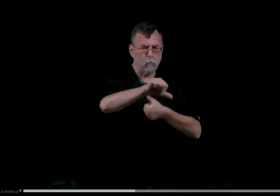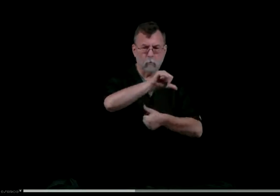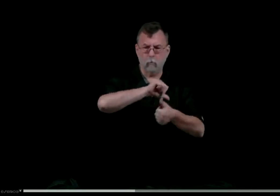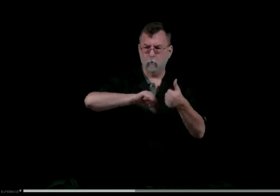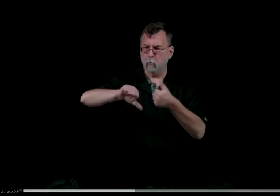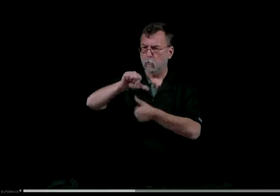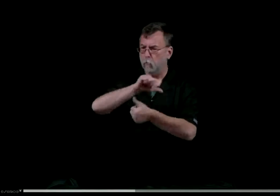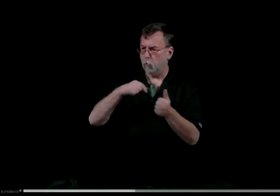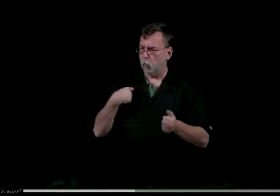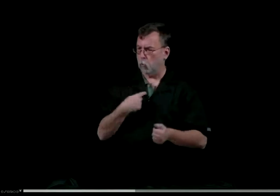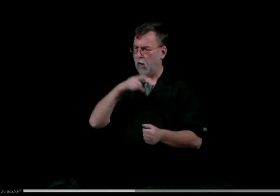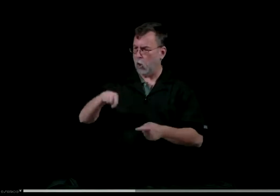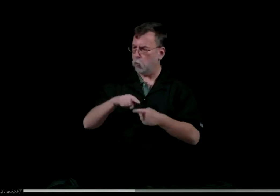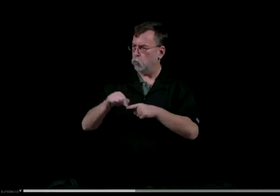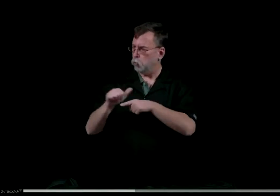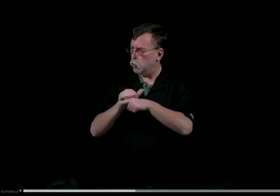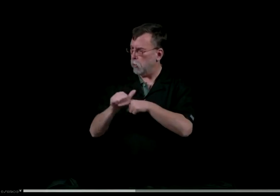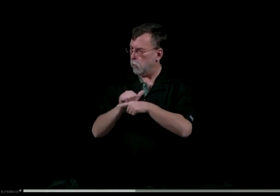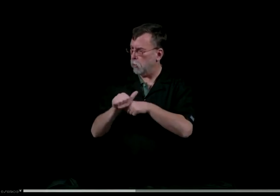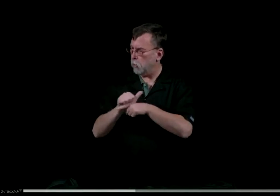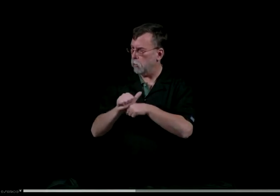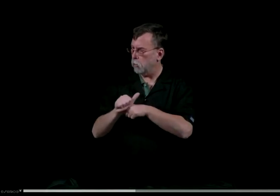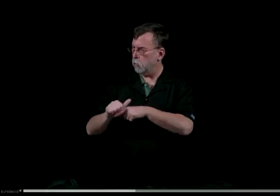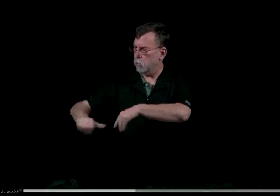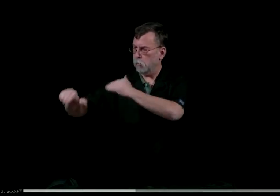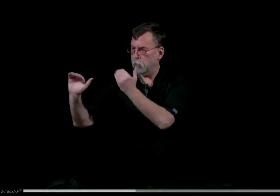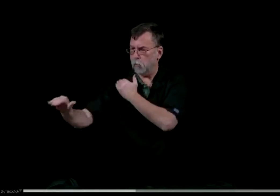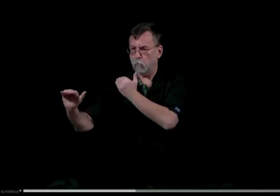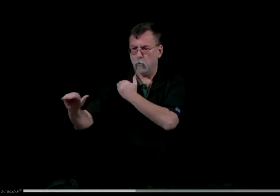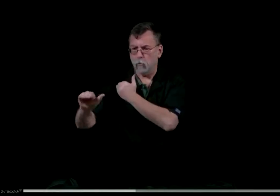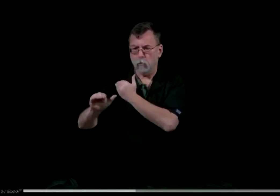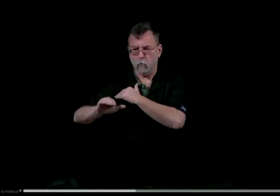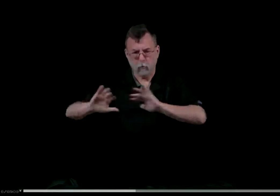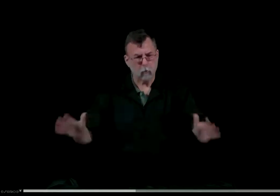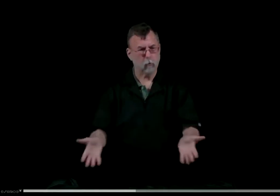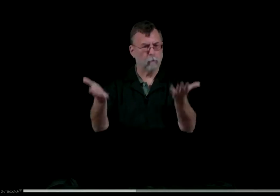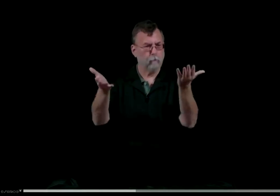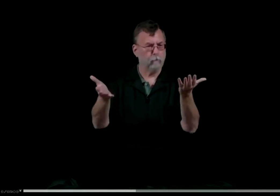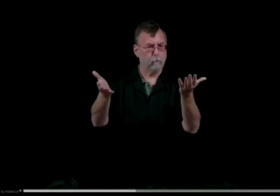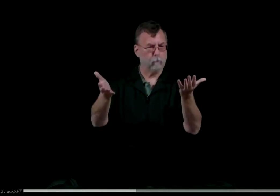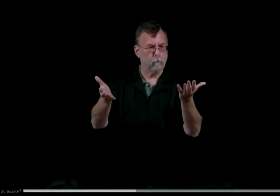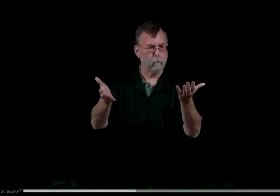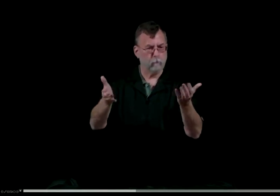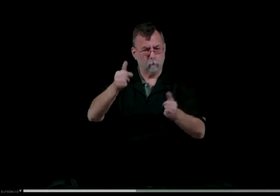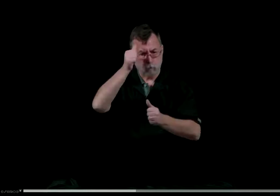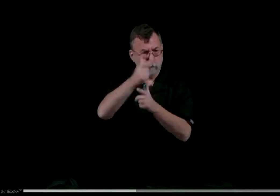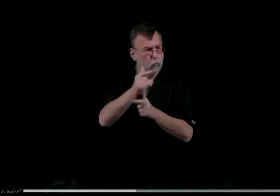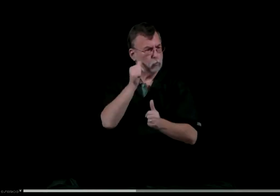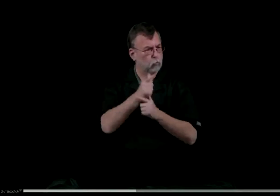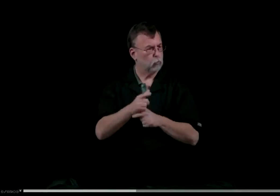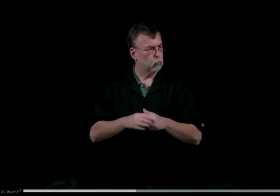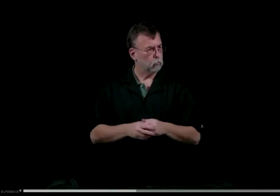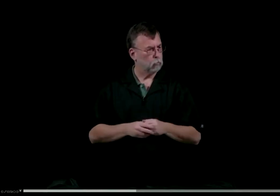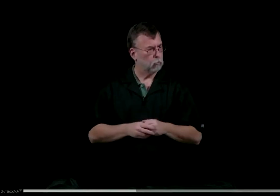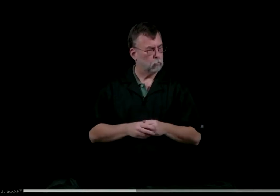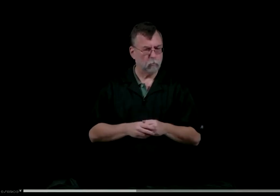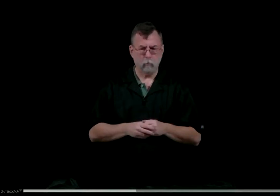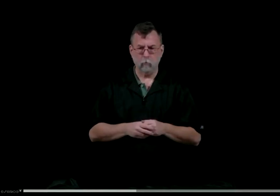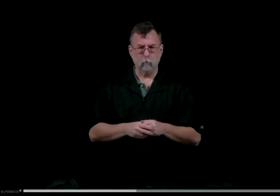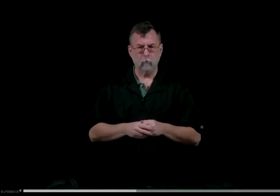So what is this church in Hellbelt? Working together, training, keep other accountable, raise each other up as